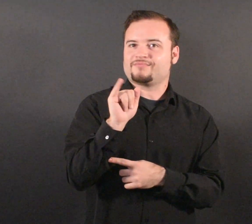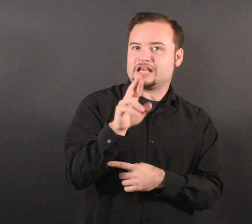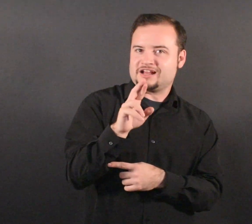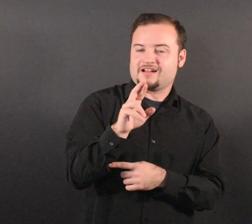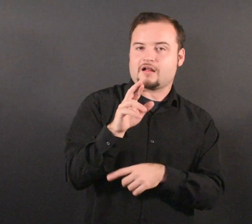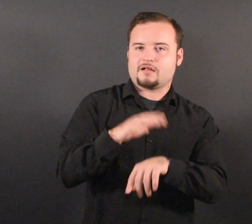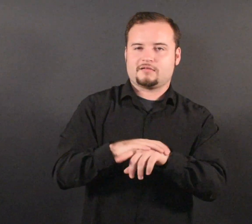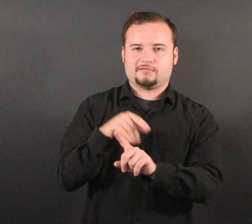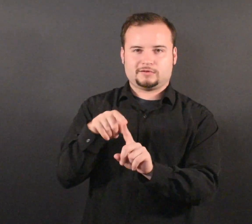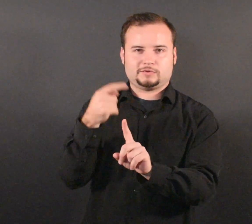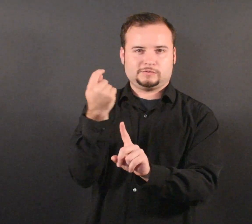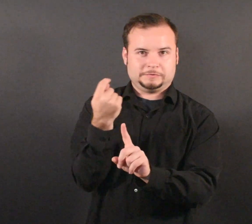October 25th.